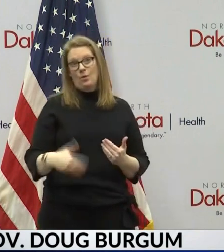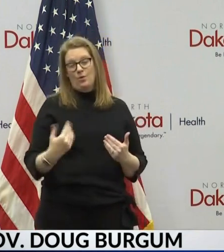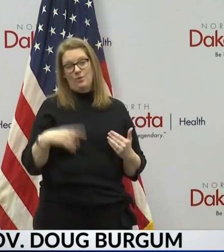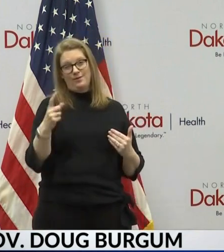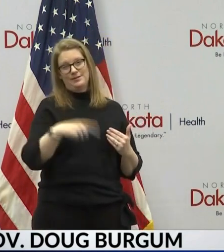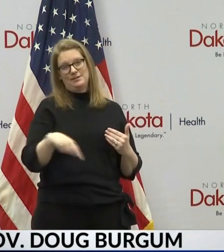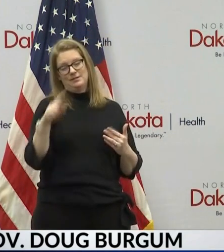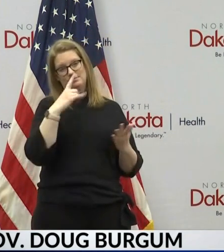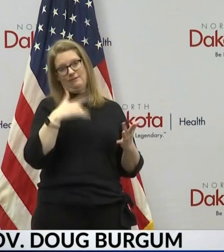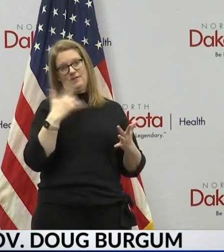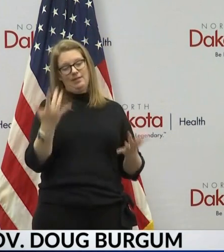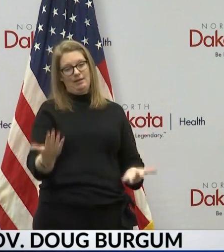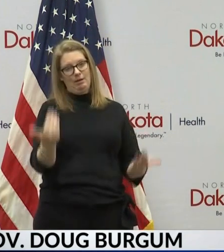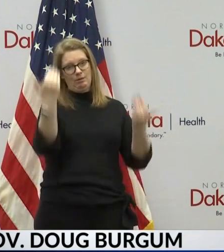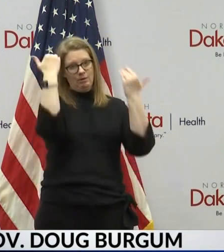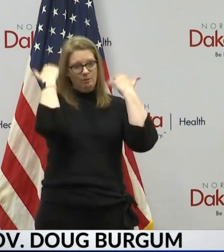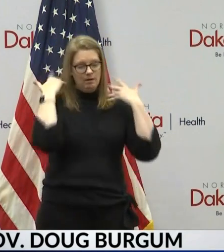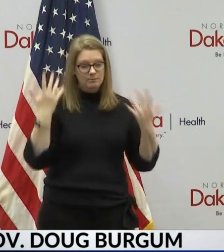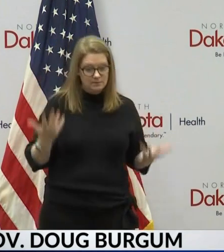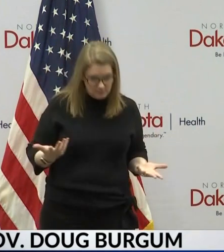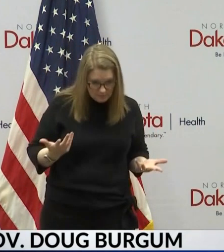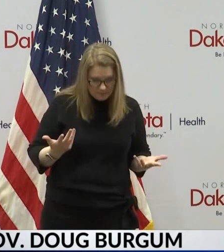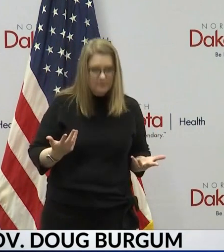do, because you're probably also